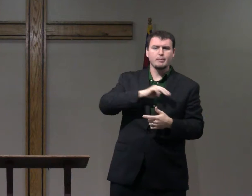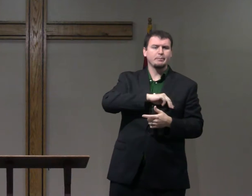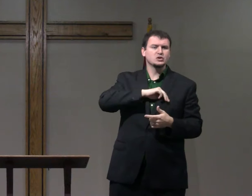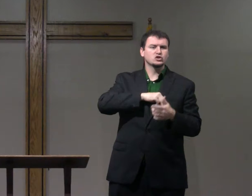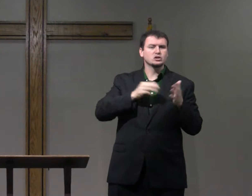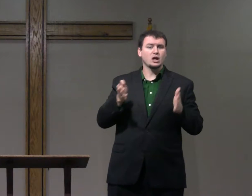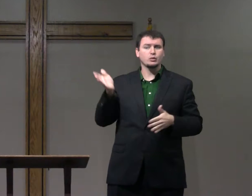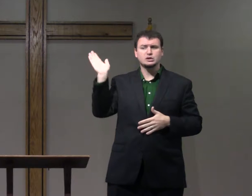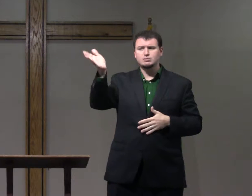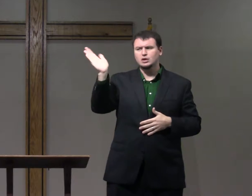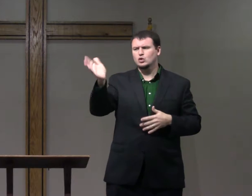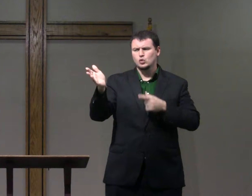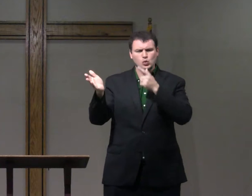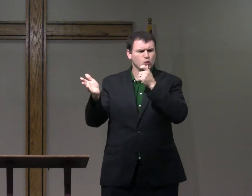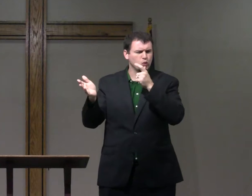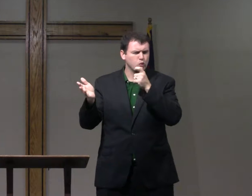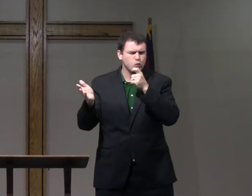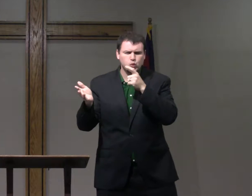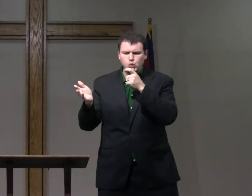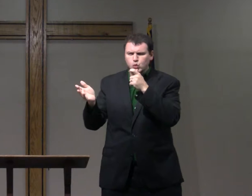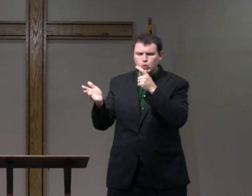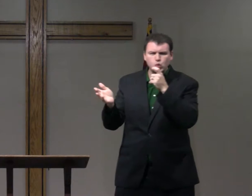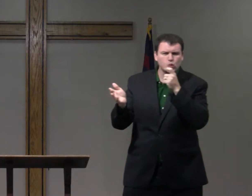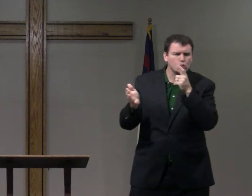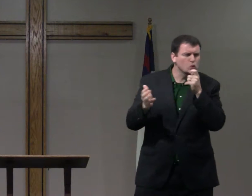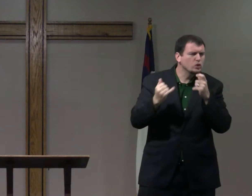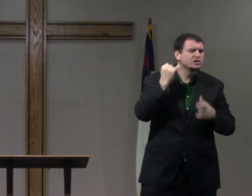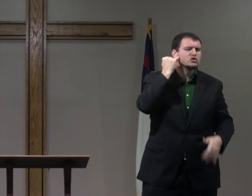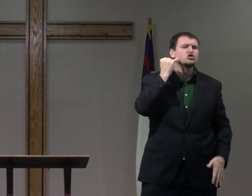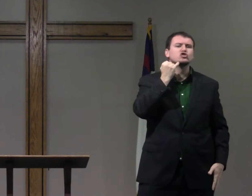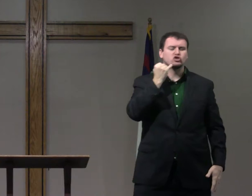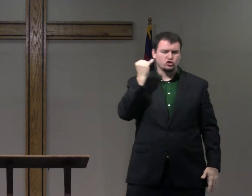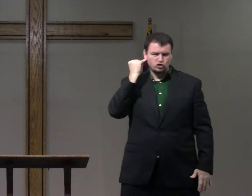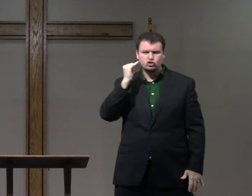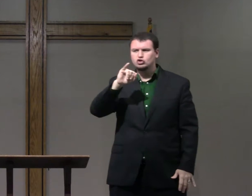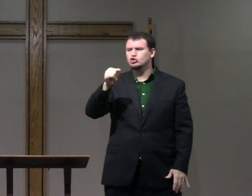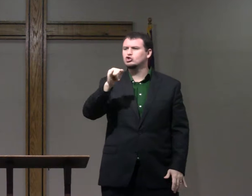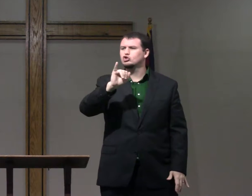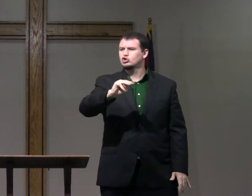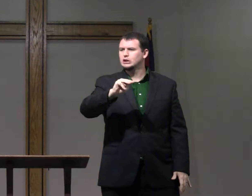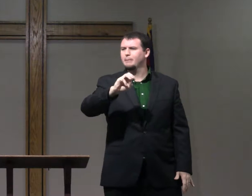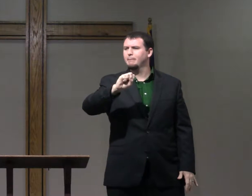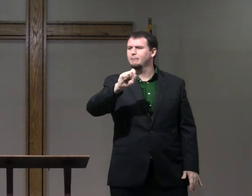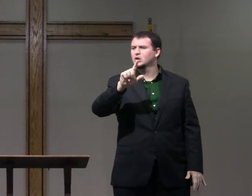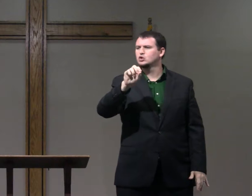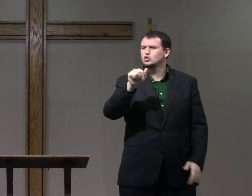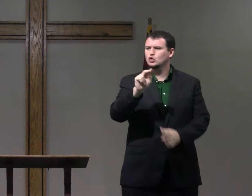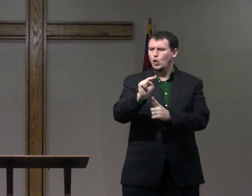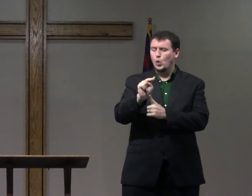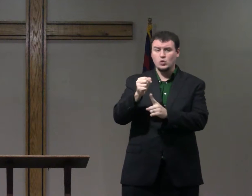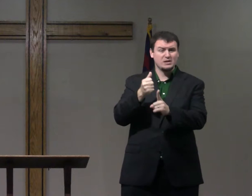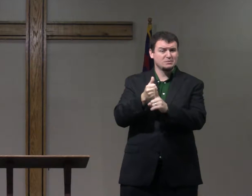Then 2 weeks ago, we had a special missionary speaker come in, Jim Sloan.